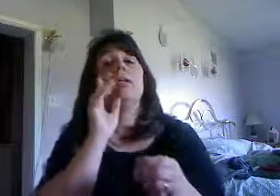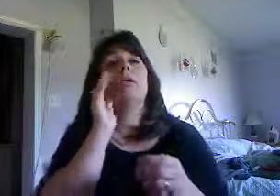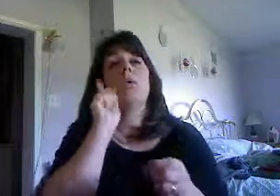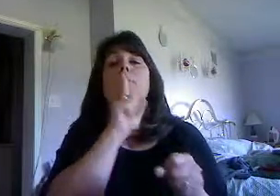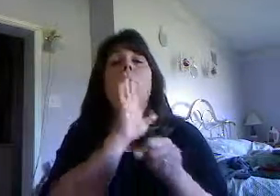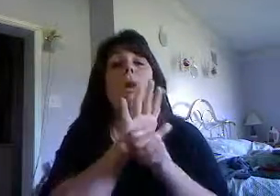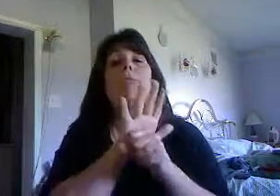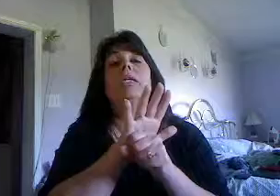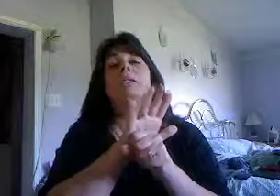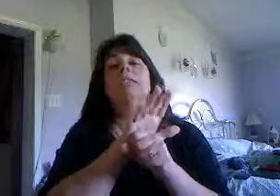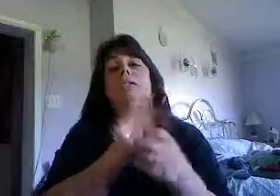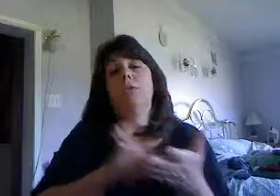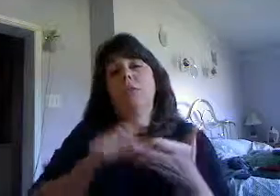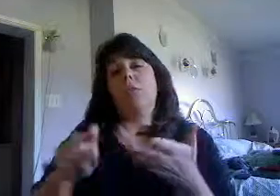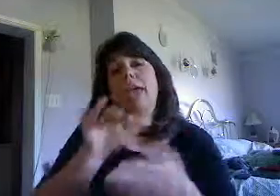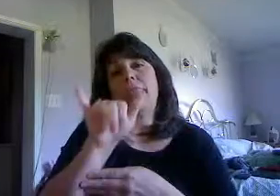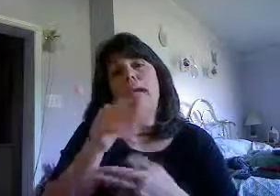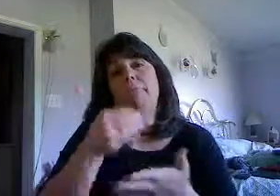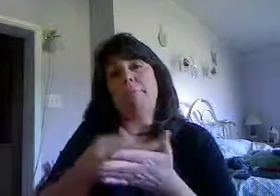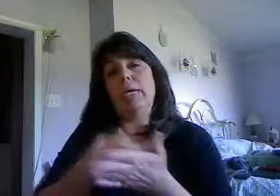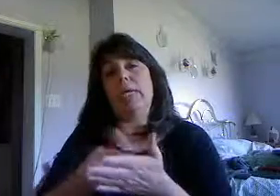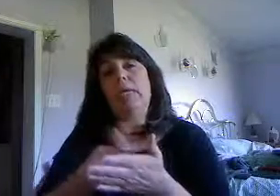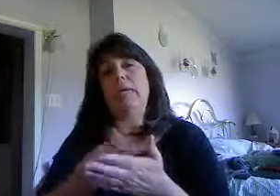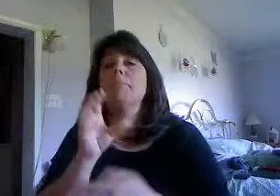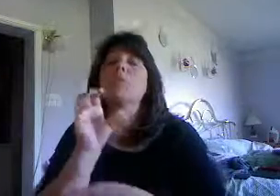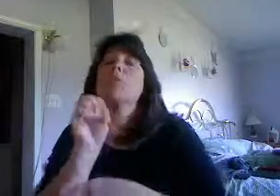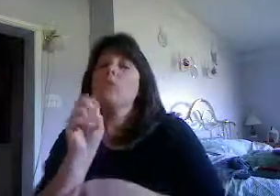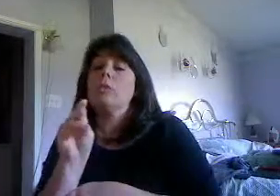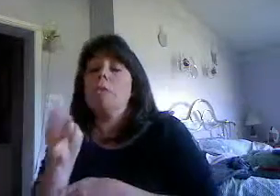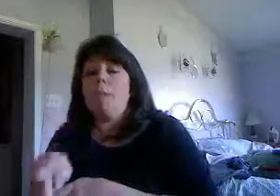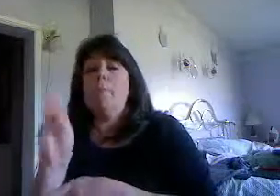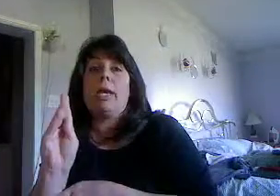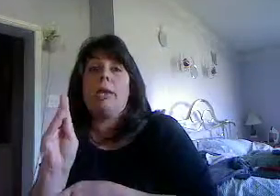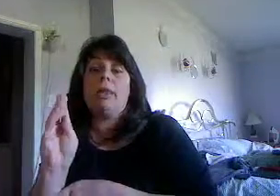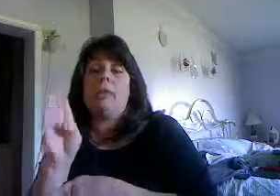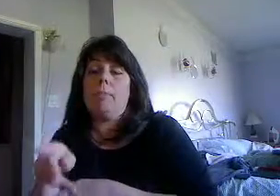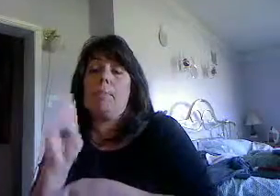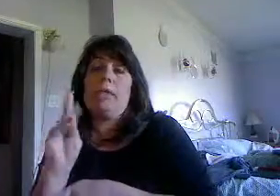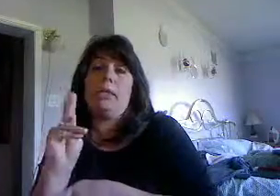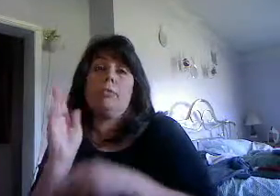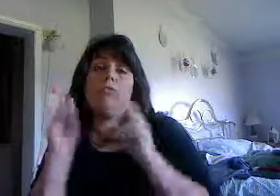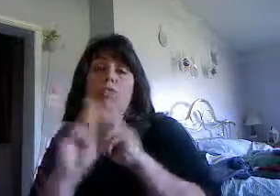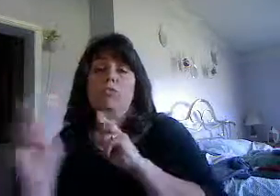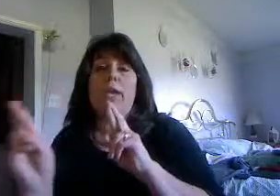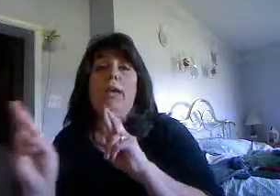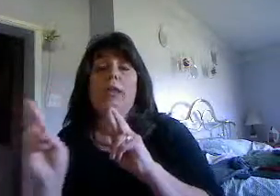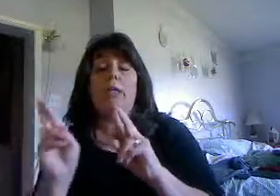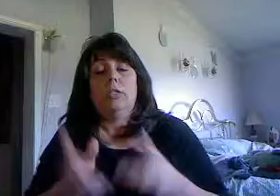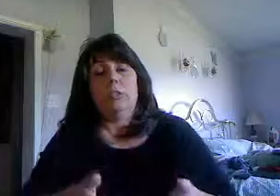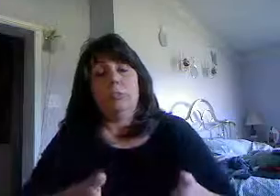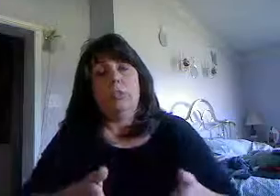for mortgages. Also, mortgages were extended to 30 years, and often the down payment was only